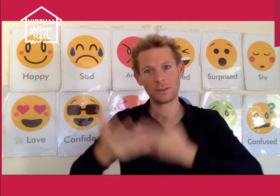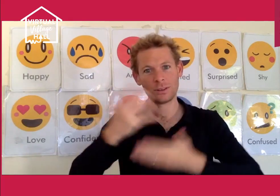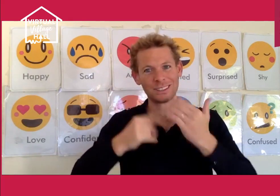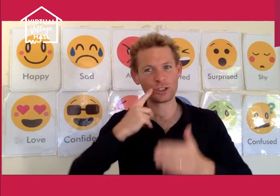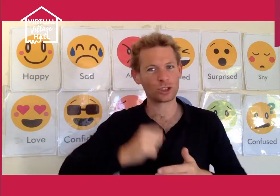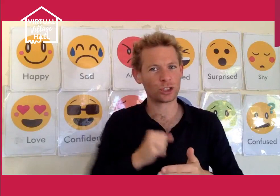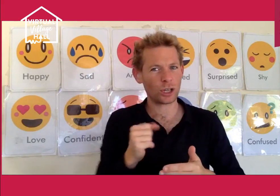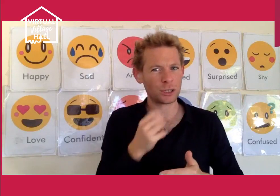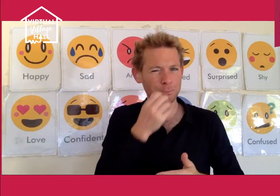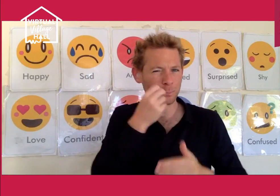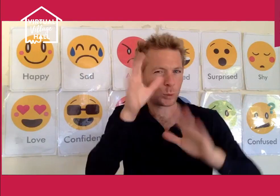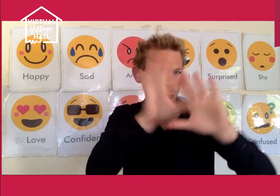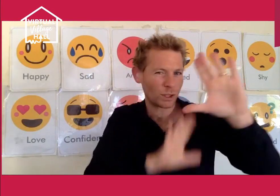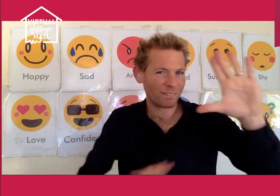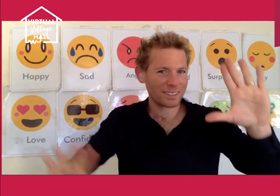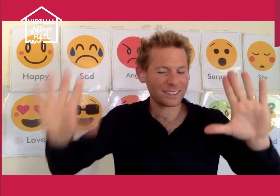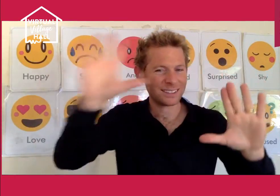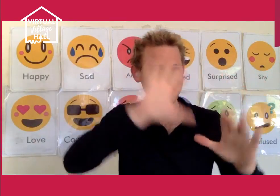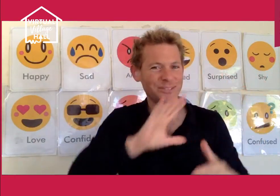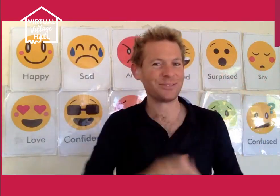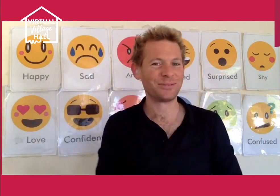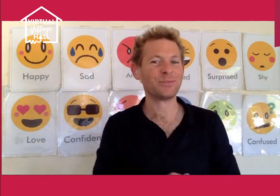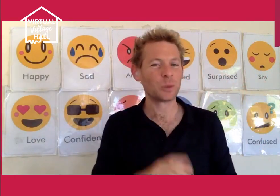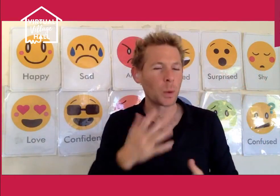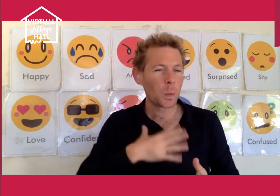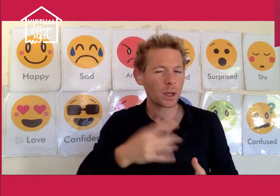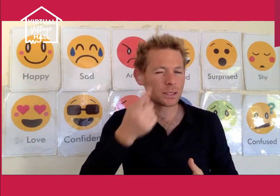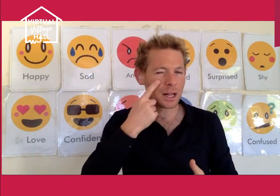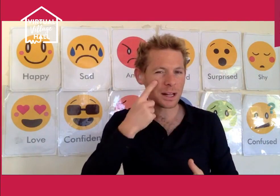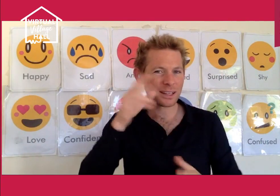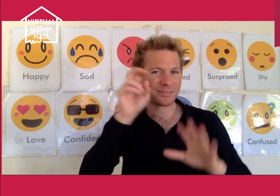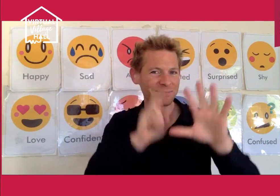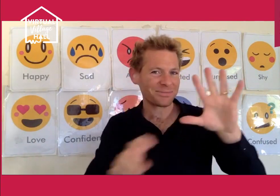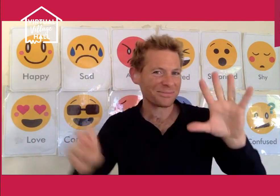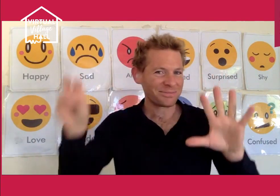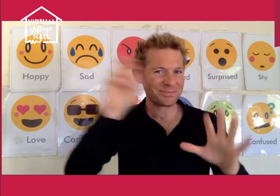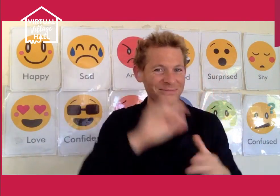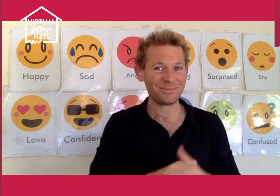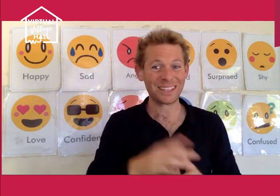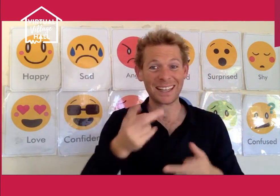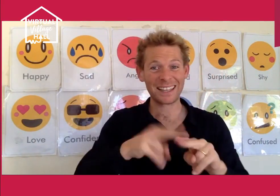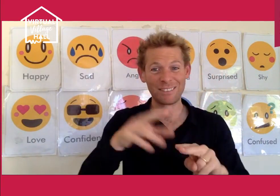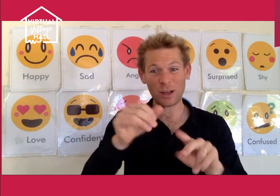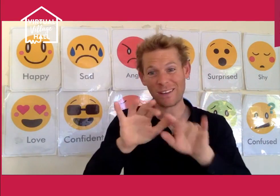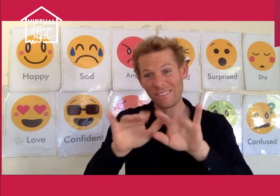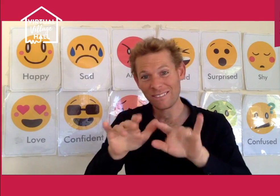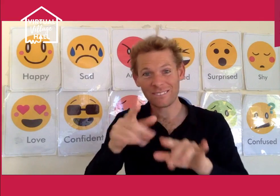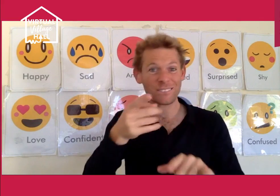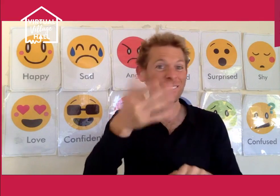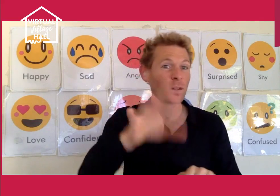have. But people keep telling me, oh, Scotland's beautiful. So we'll see what it's like and maybe get a